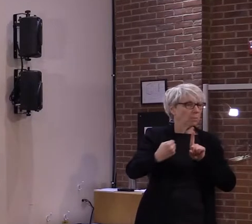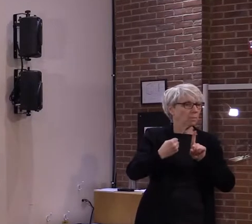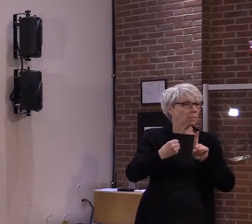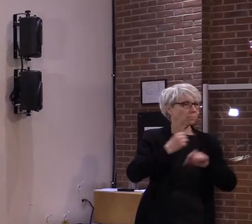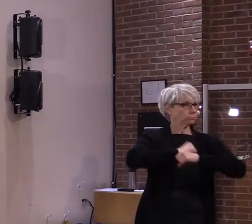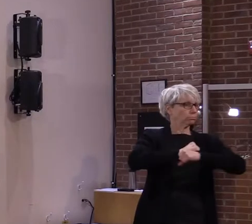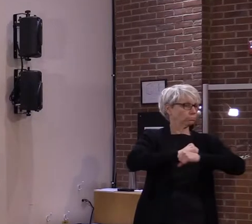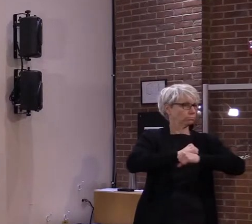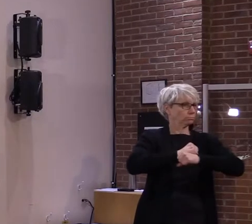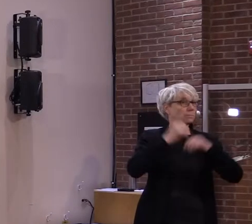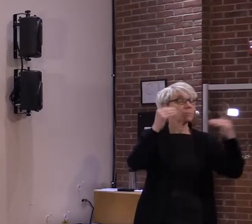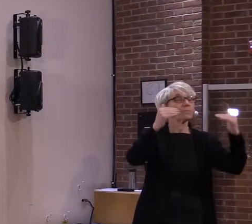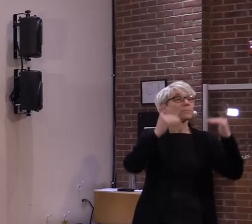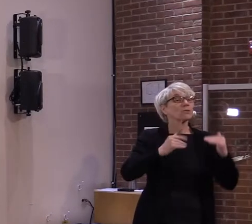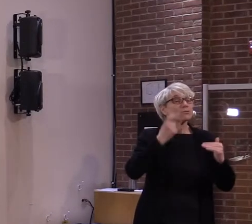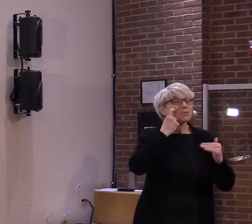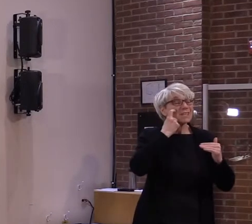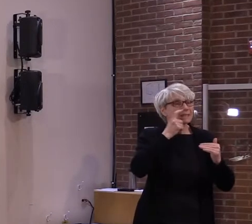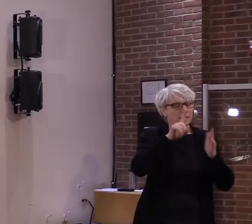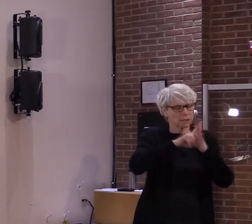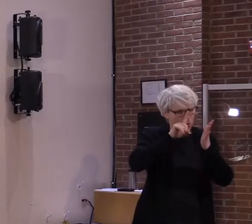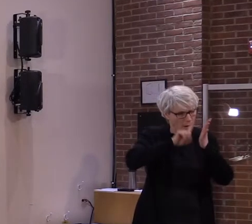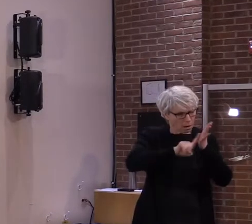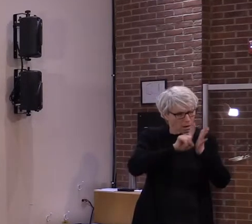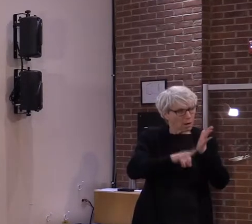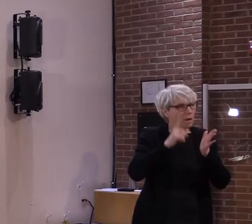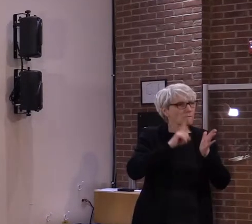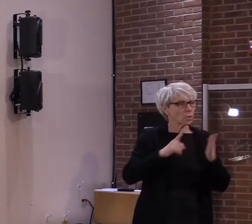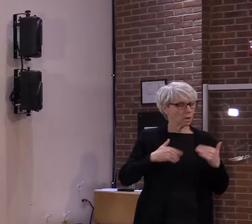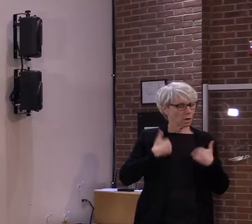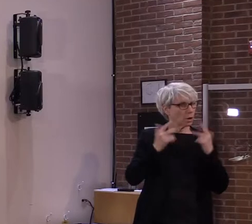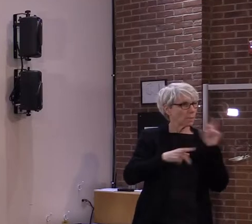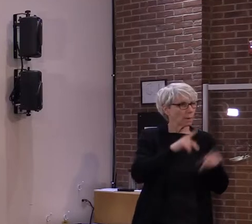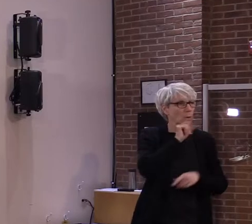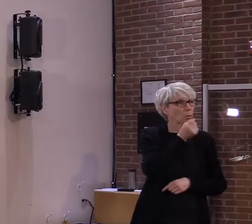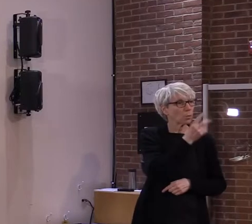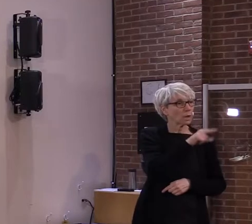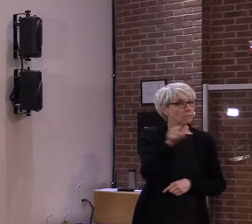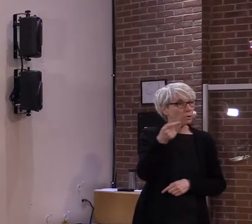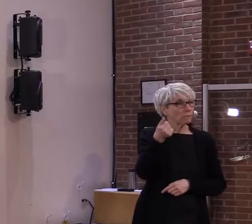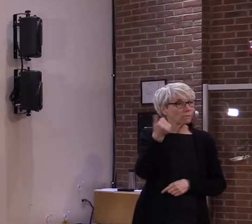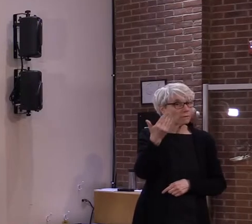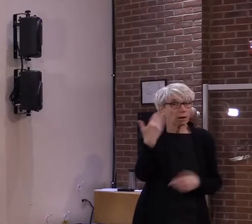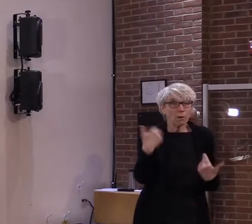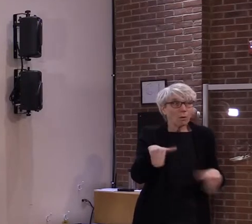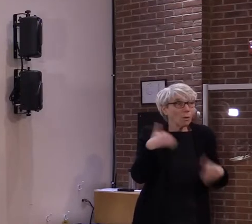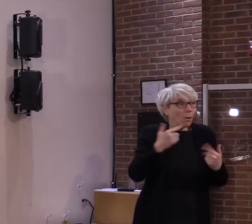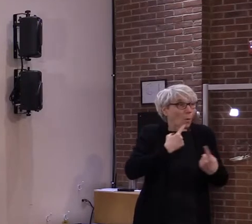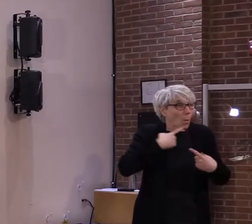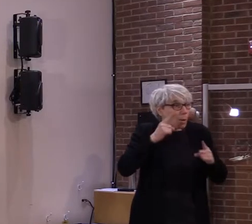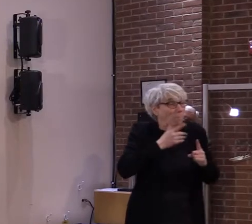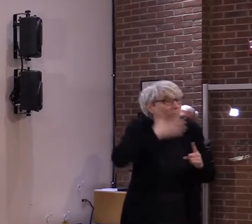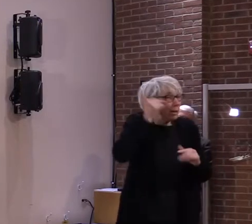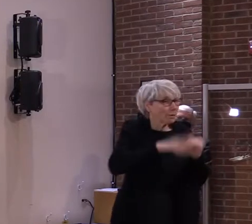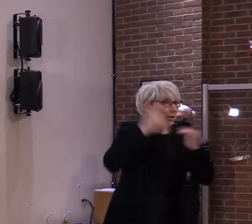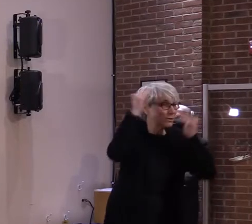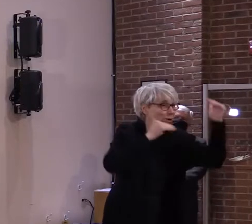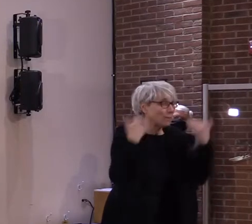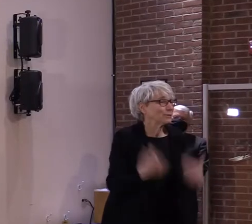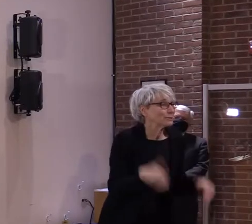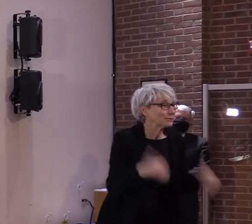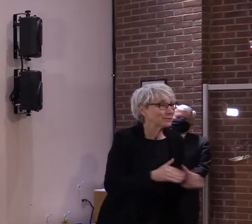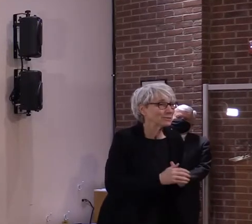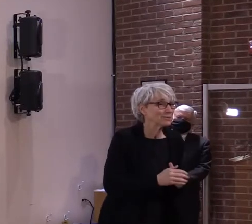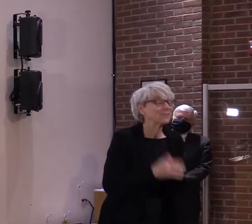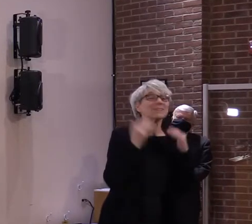the trial results look even better than in adults. Seven, the vaccines have performed safely and